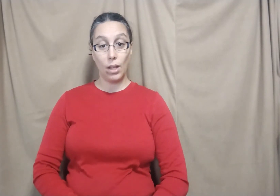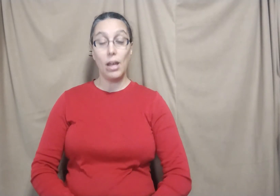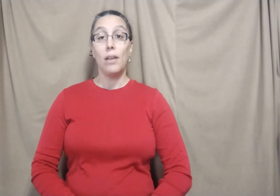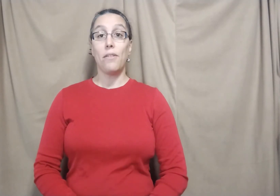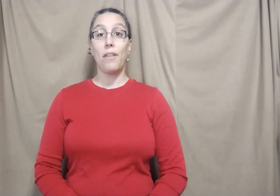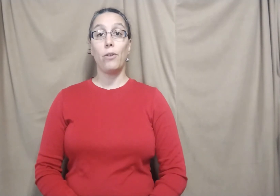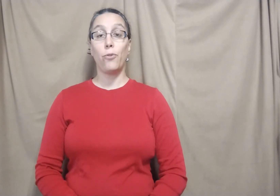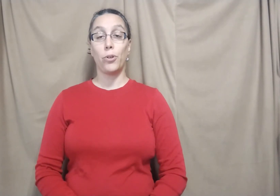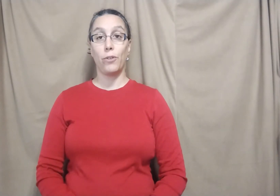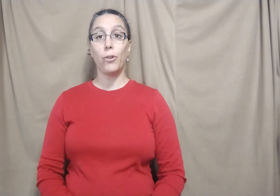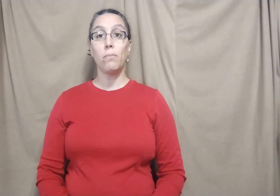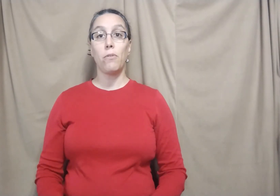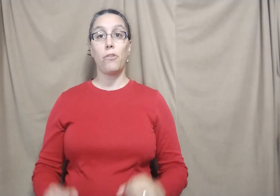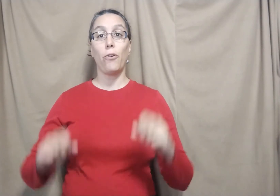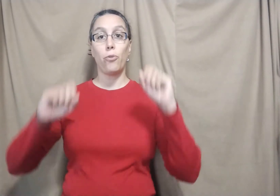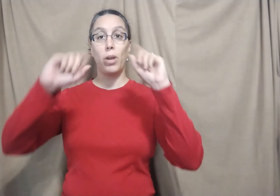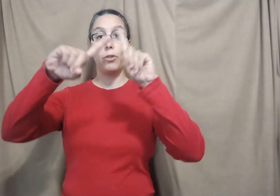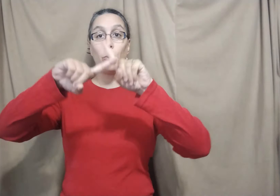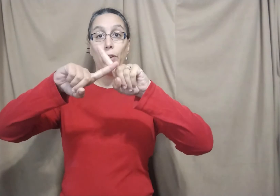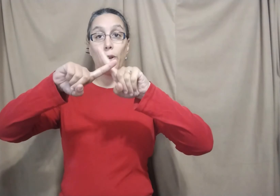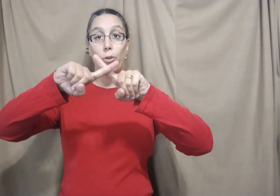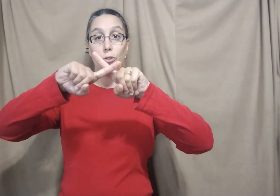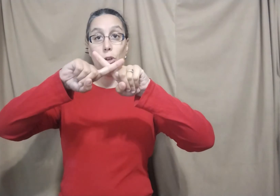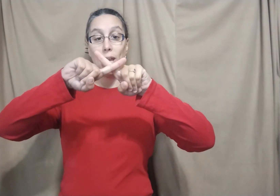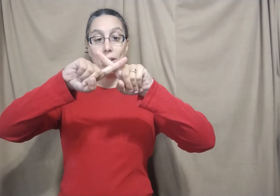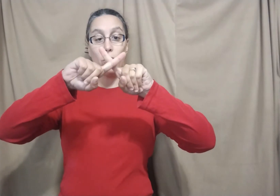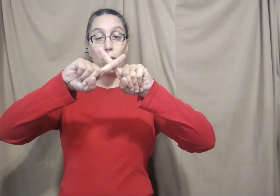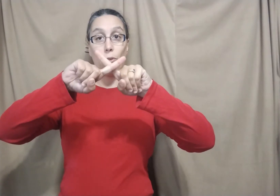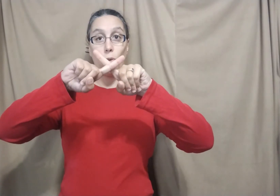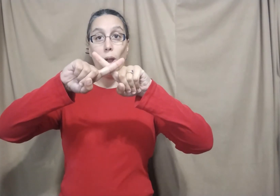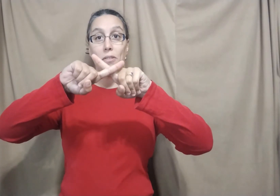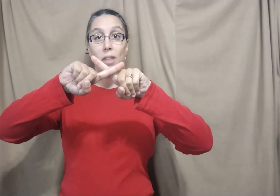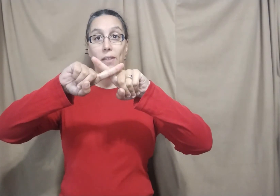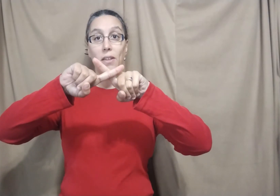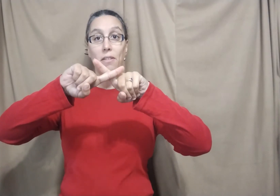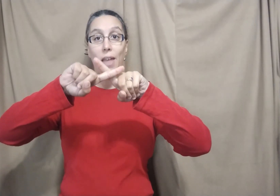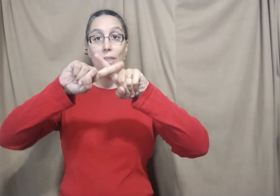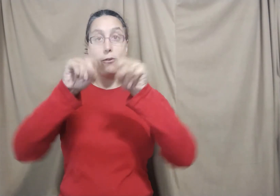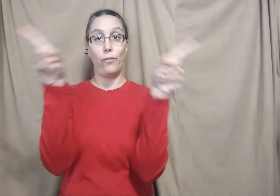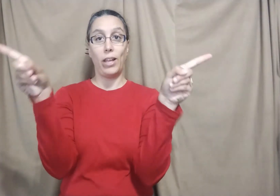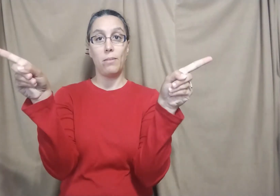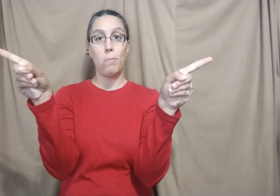The sign for different starts with your index fingers crossed like this, and then flick them apart.